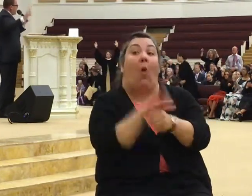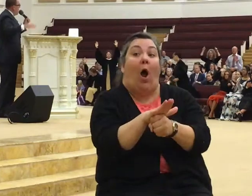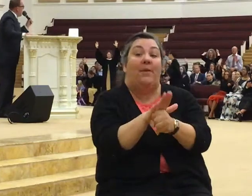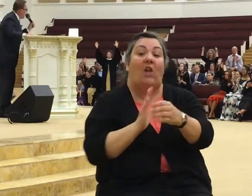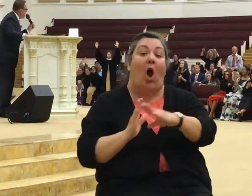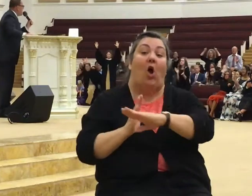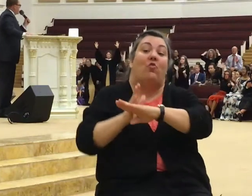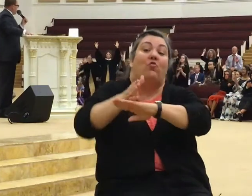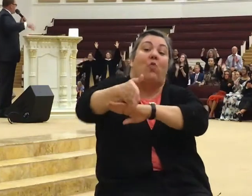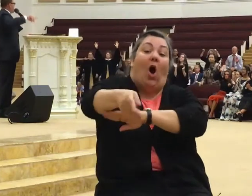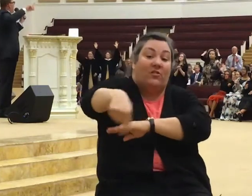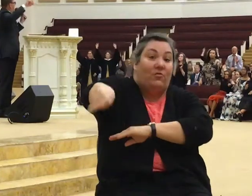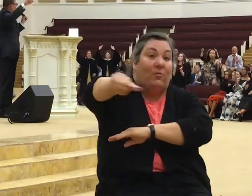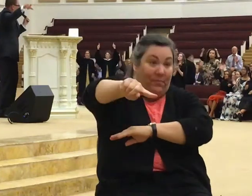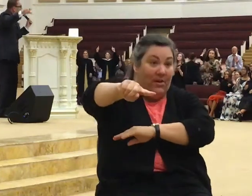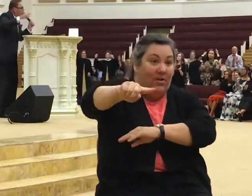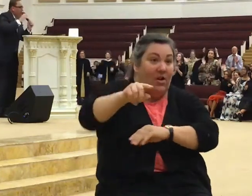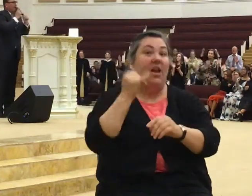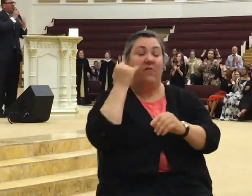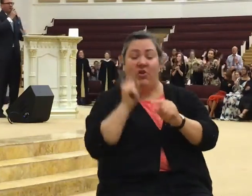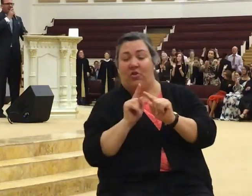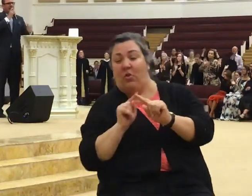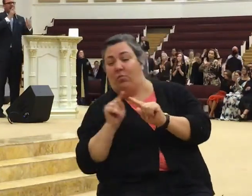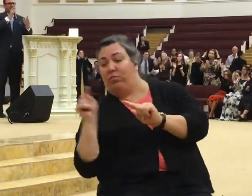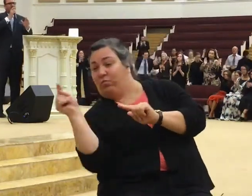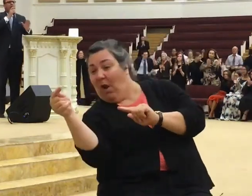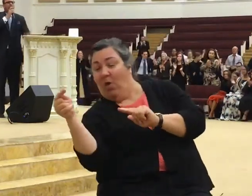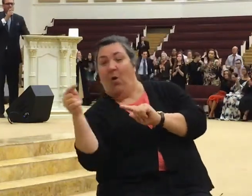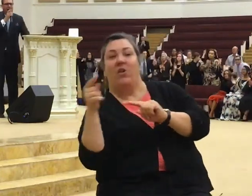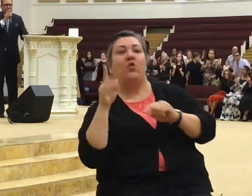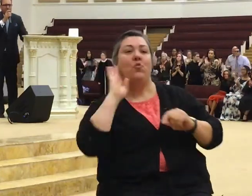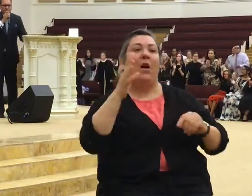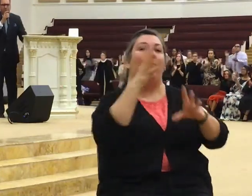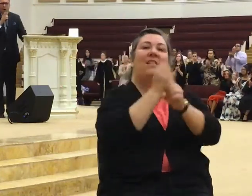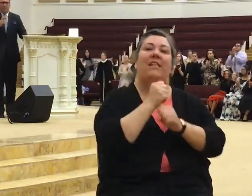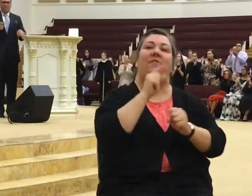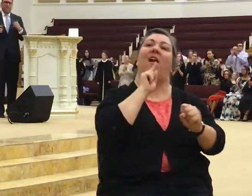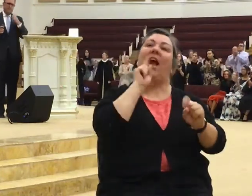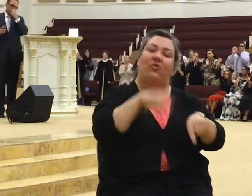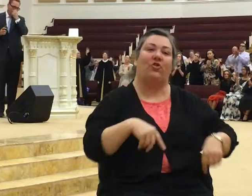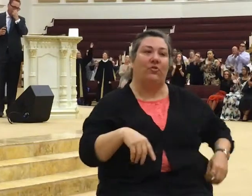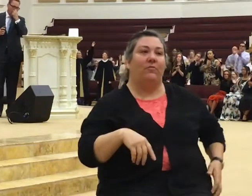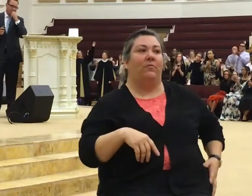across the way, just around the corner. There's an answer about to show.